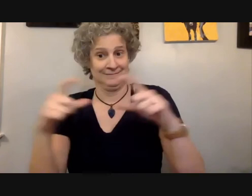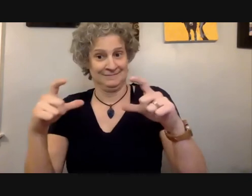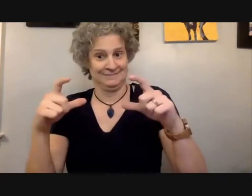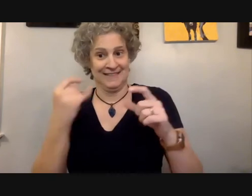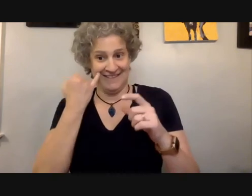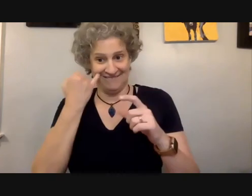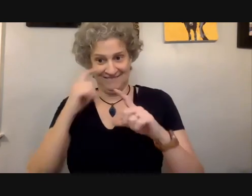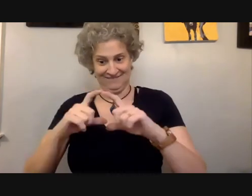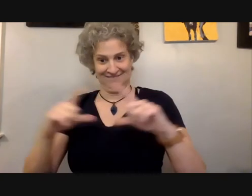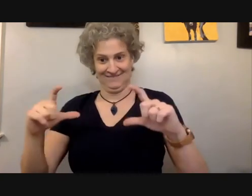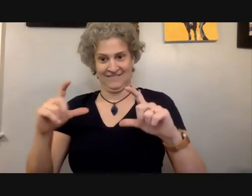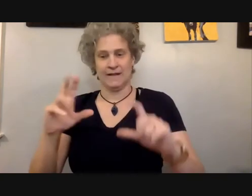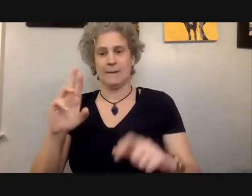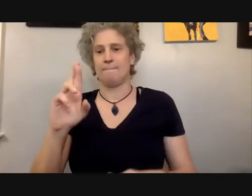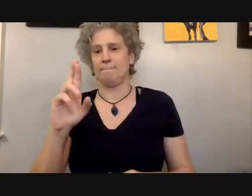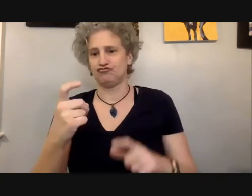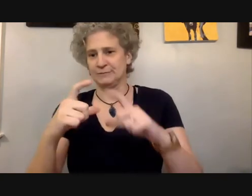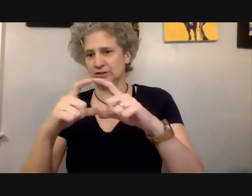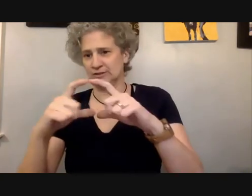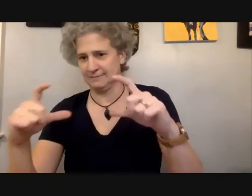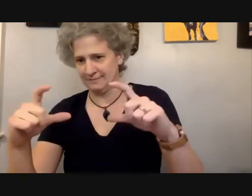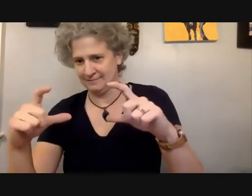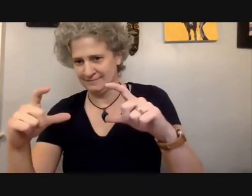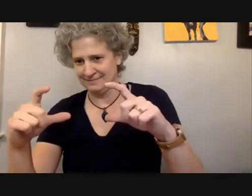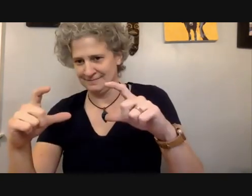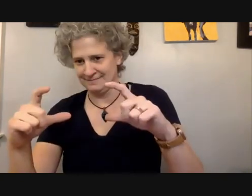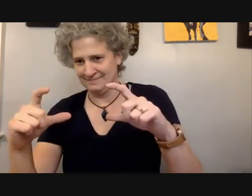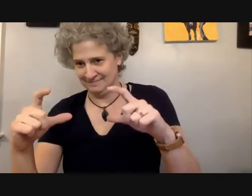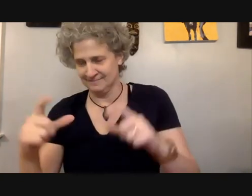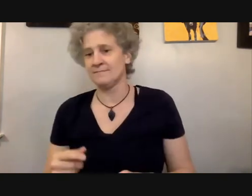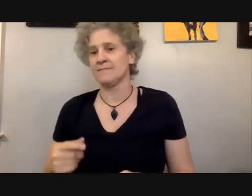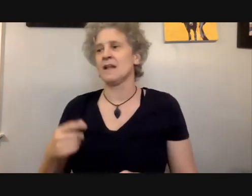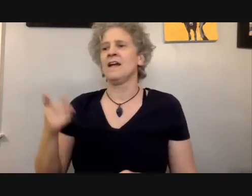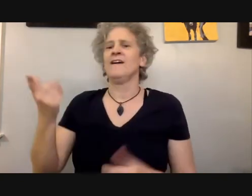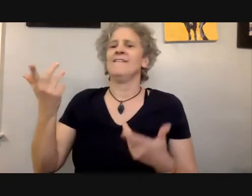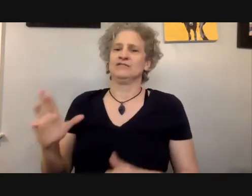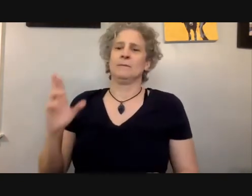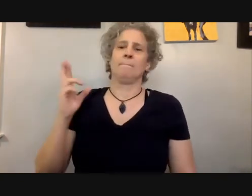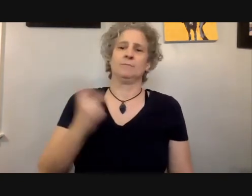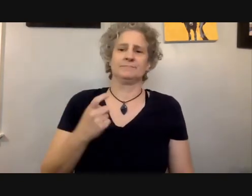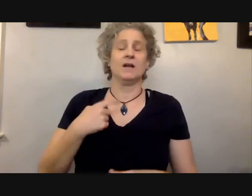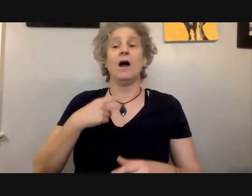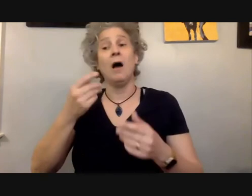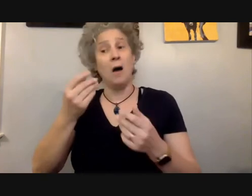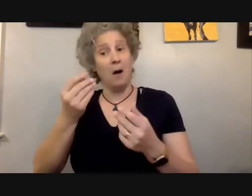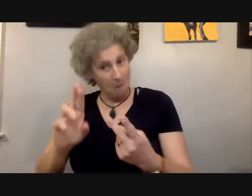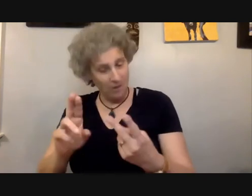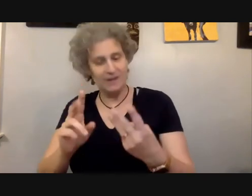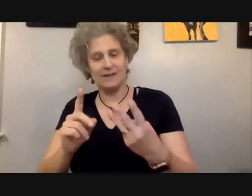And it can be done directionally in that case. If you get a script, okay, from your doctor.